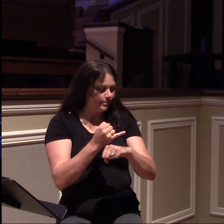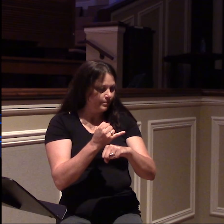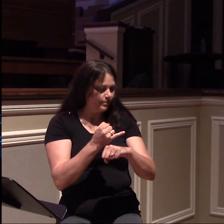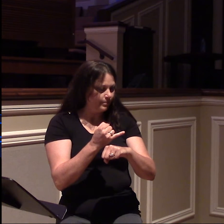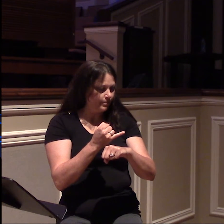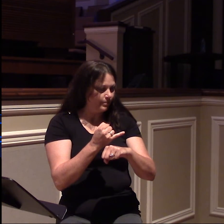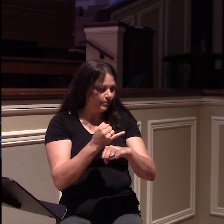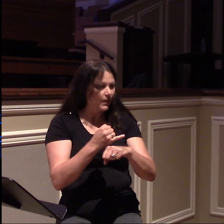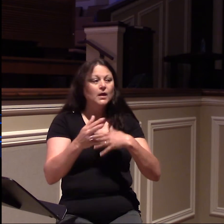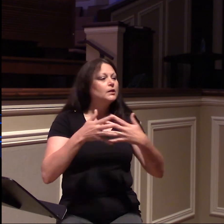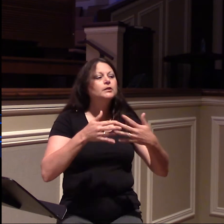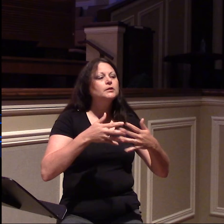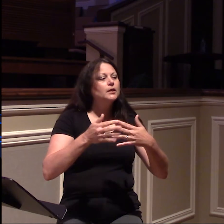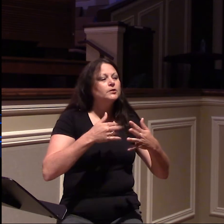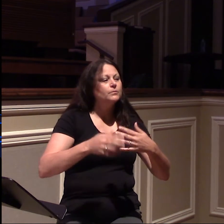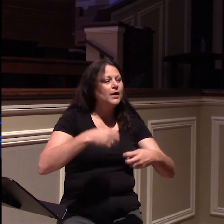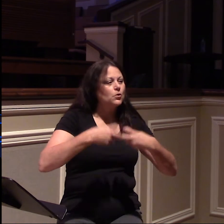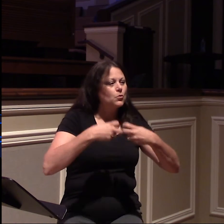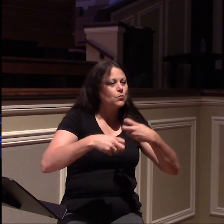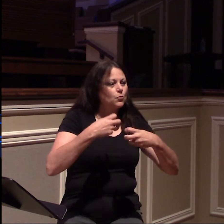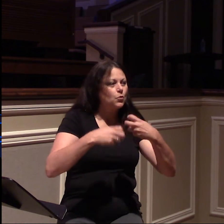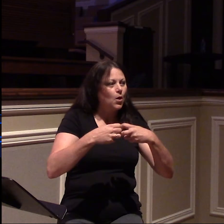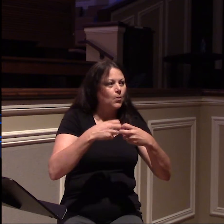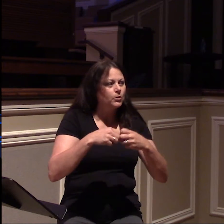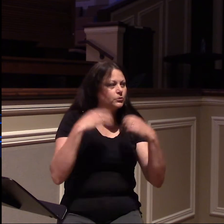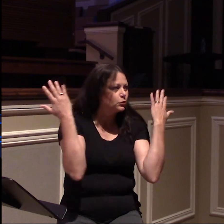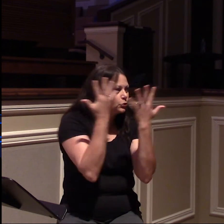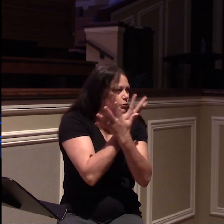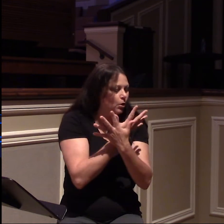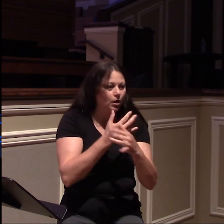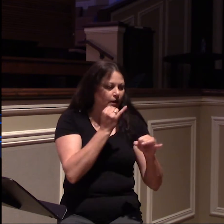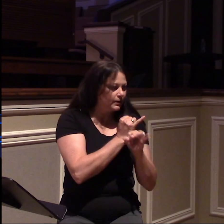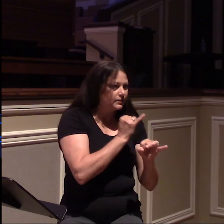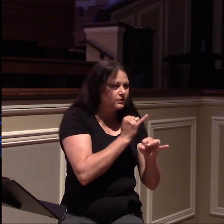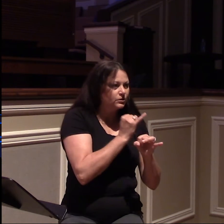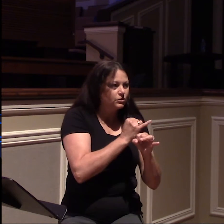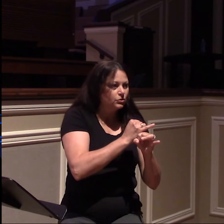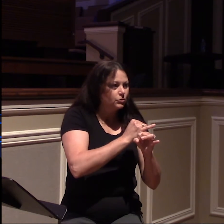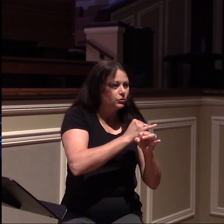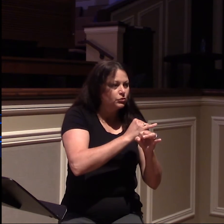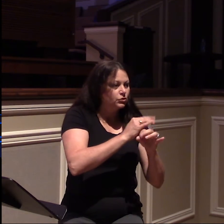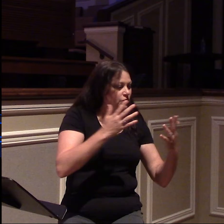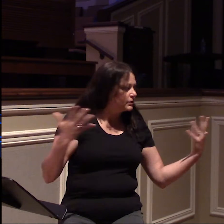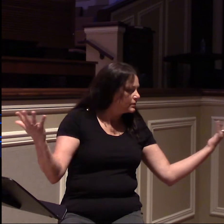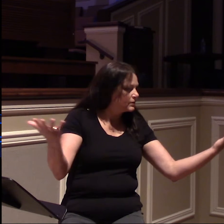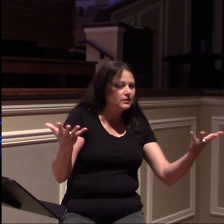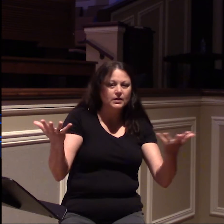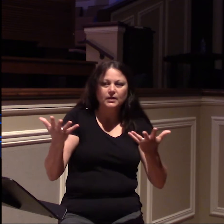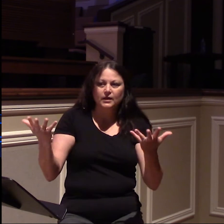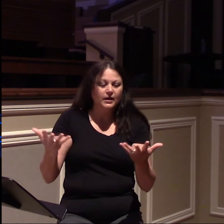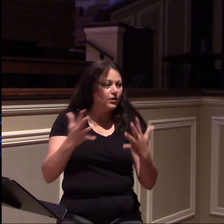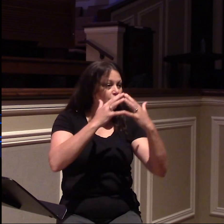even though the circumstances become very bleak around us, even though institutions around us might fall, if the church